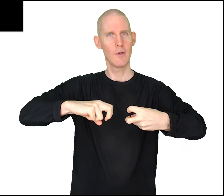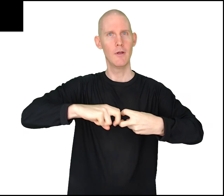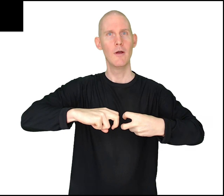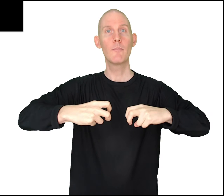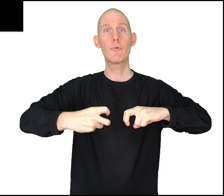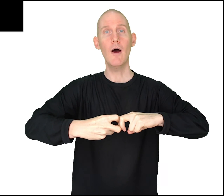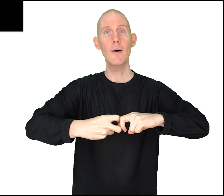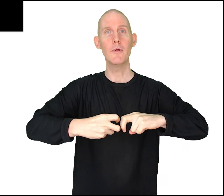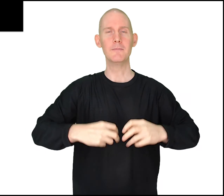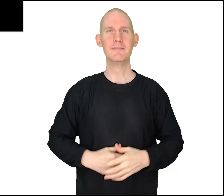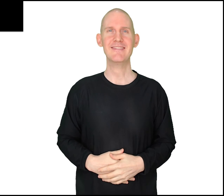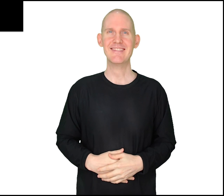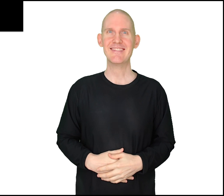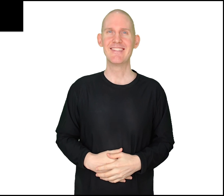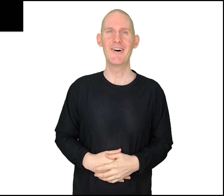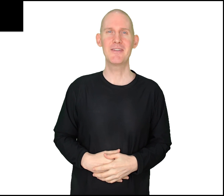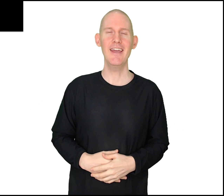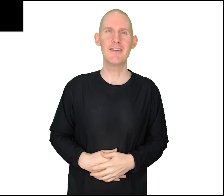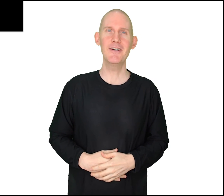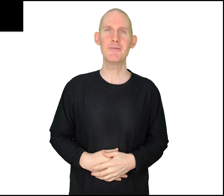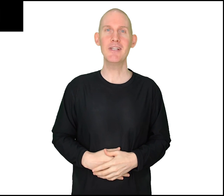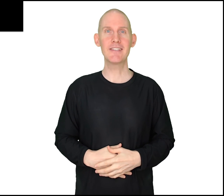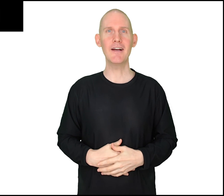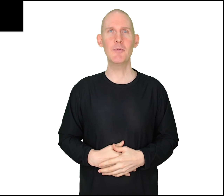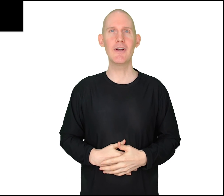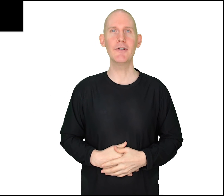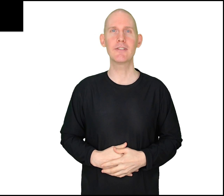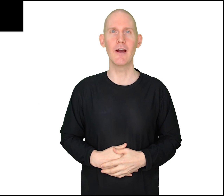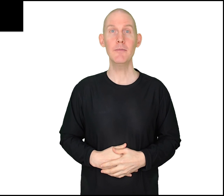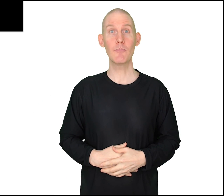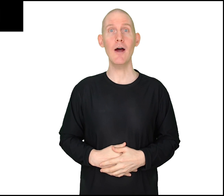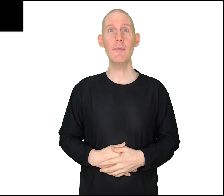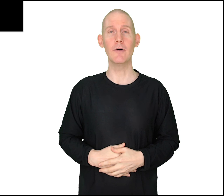Problem. Okay, good. We just talked about how to sign problem.